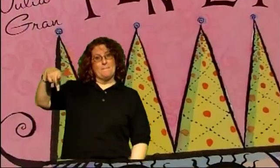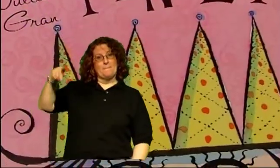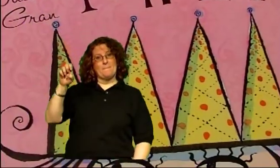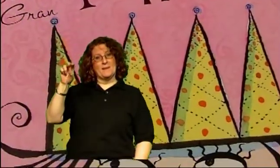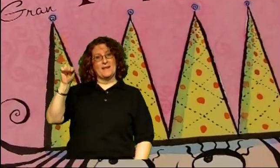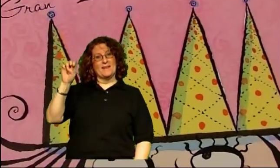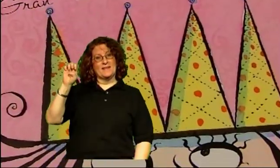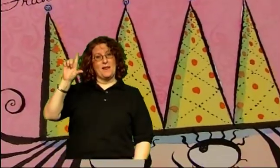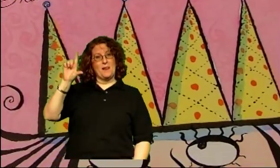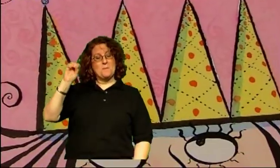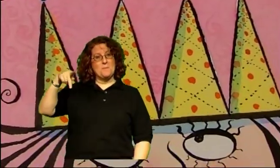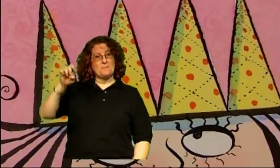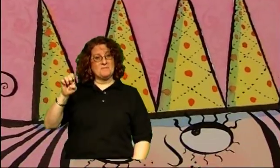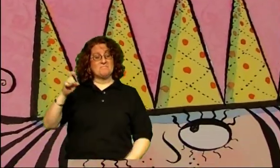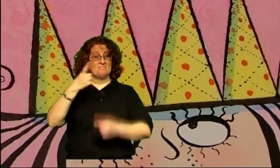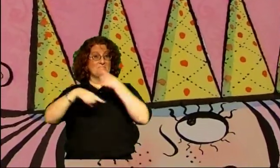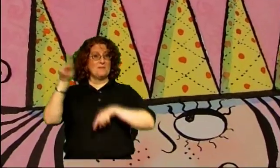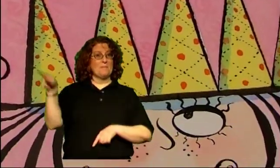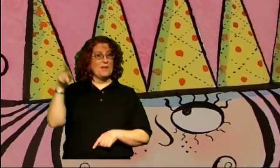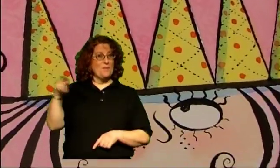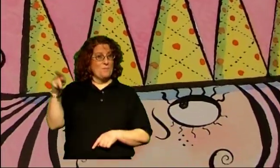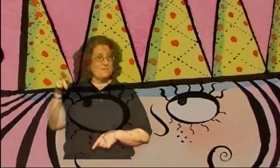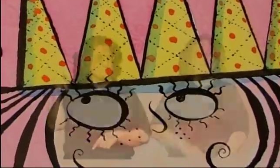Princess Penelope.